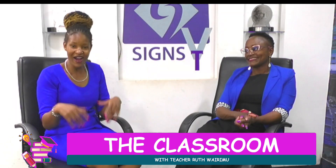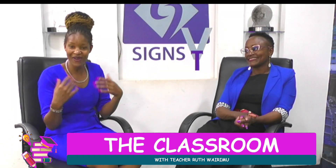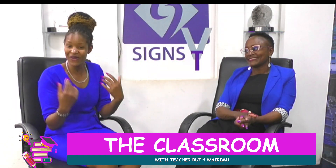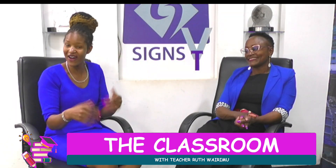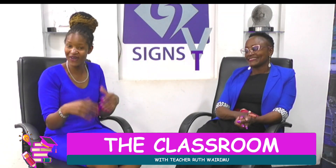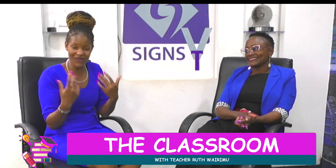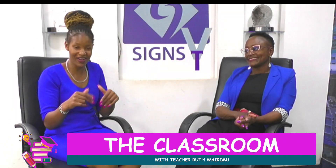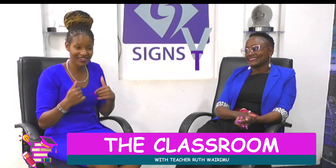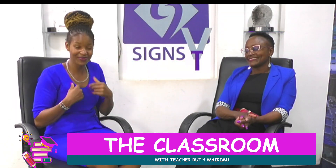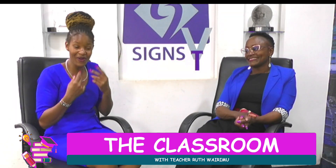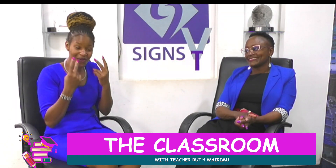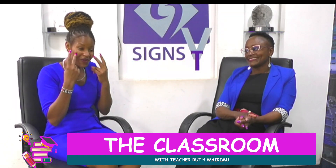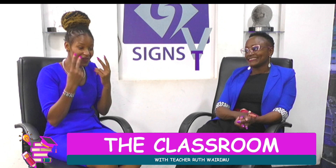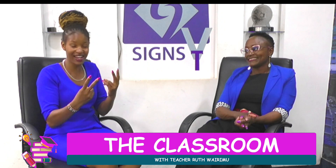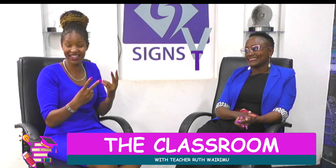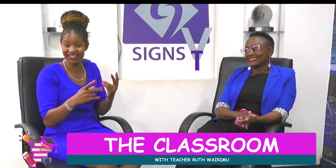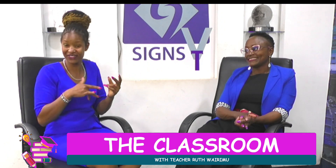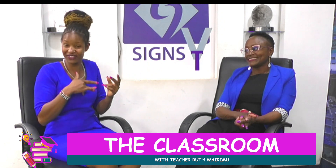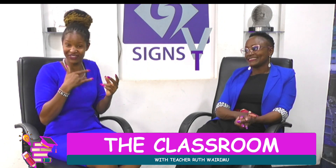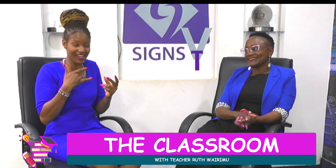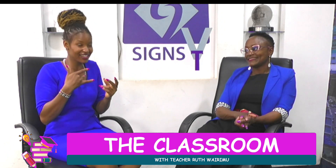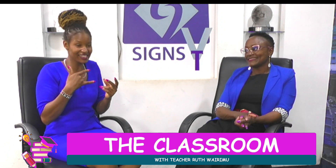Wow, wow, wow.